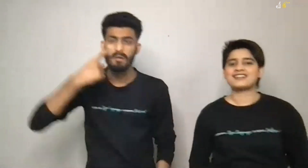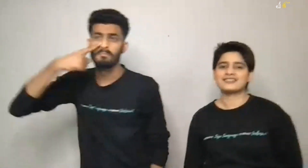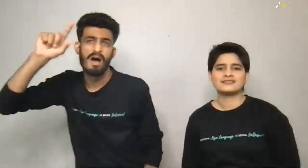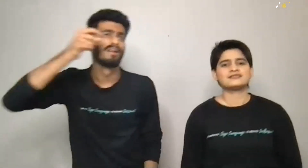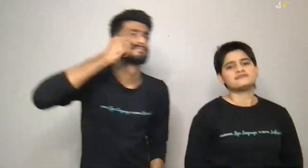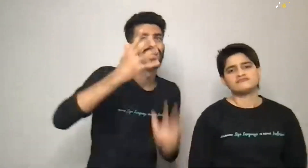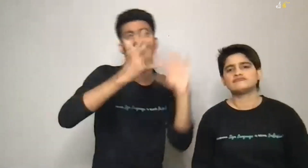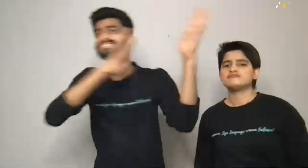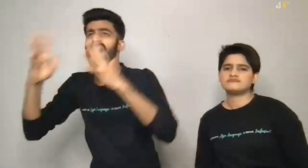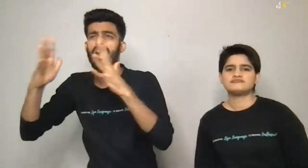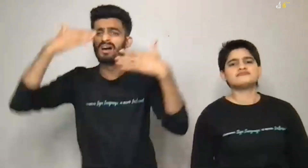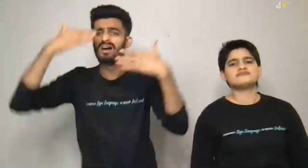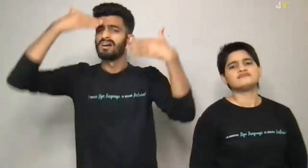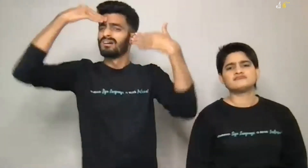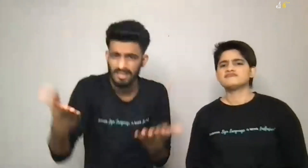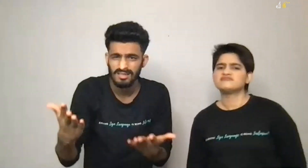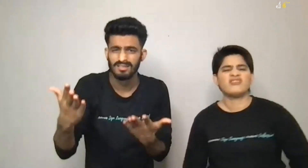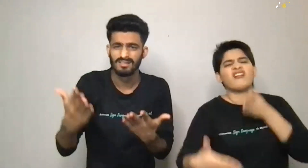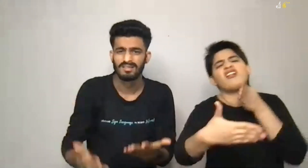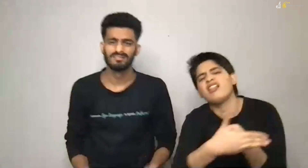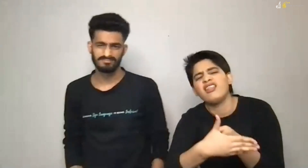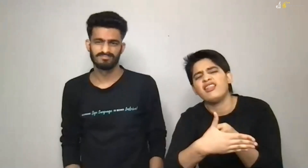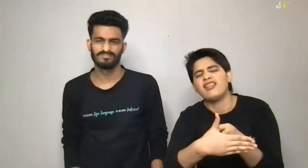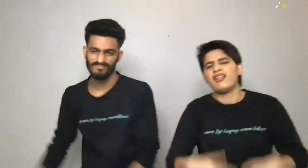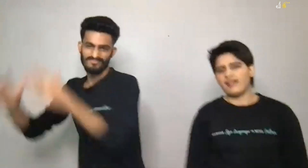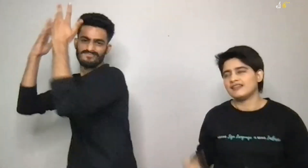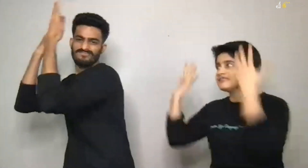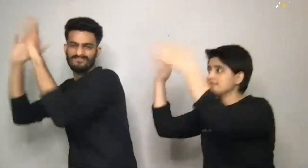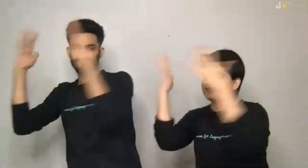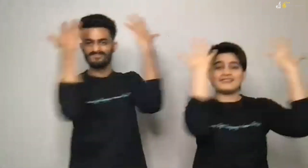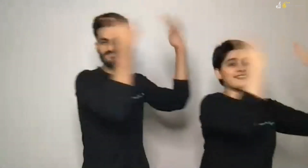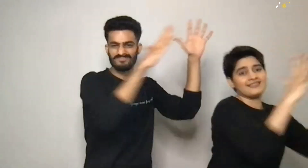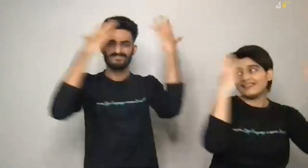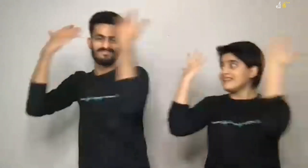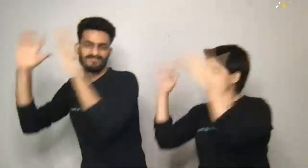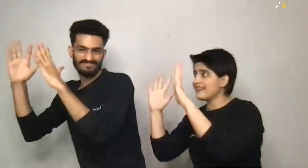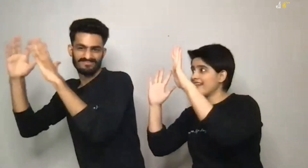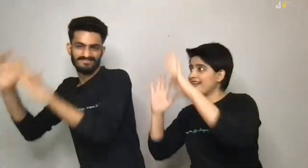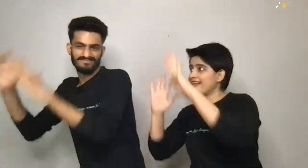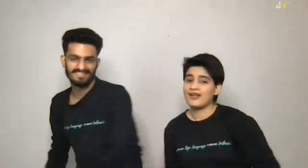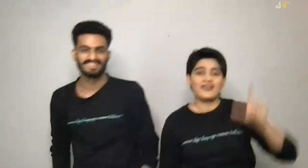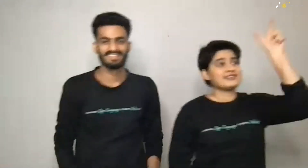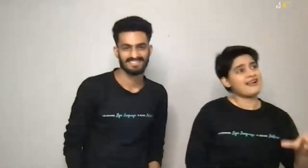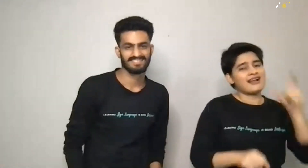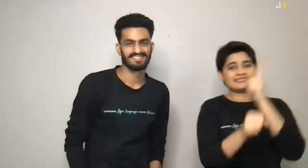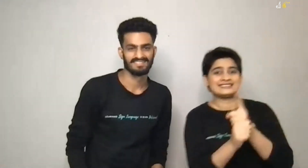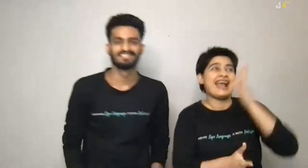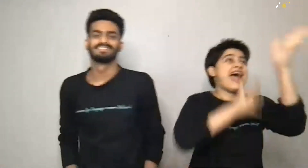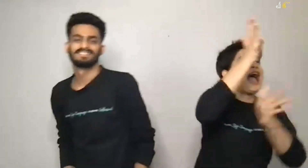wave. Parents, Parents don't know sign language. Barriers, barriers,